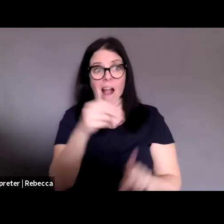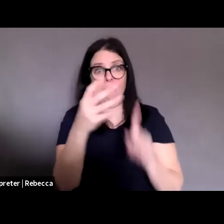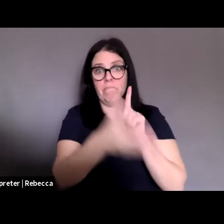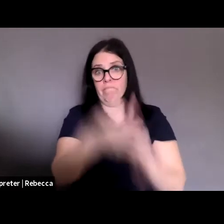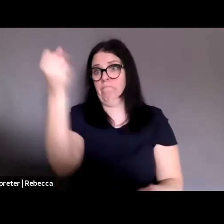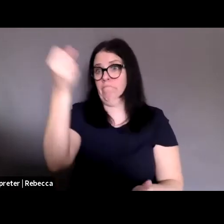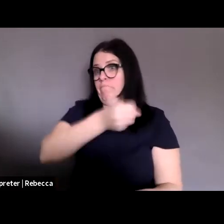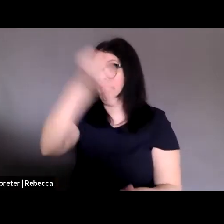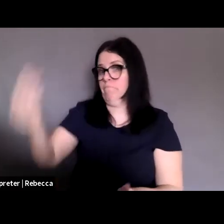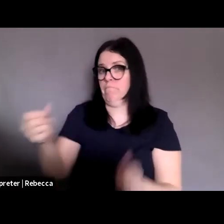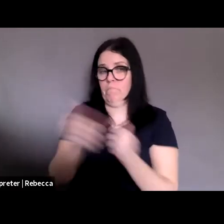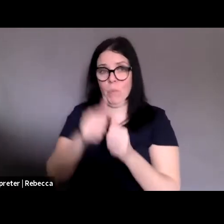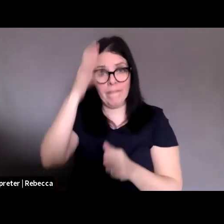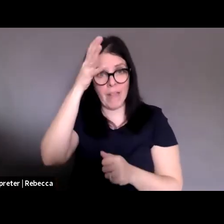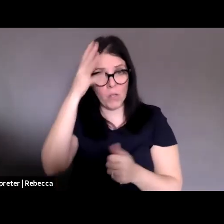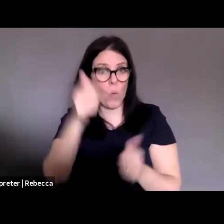Net effect,